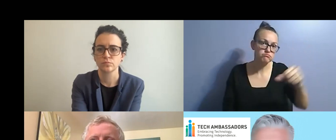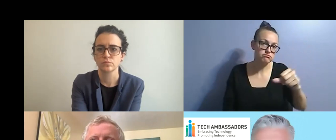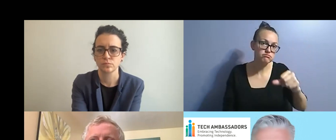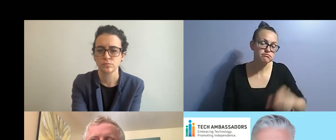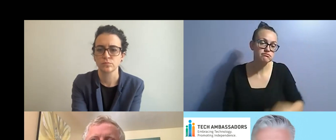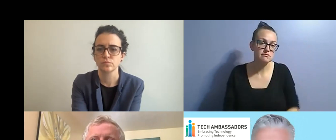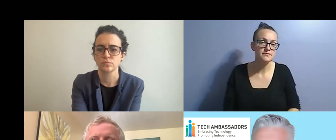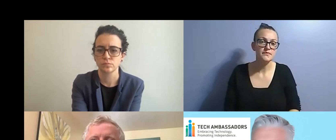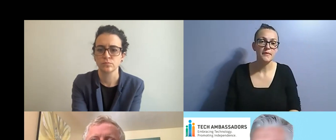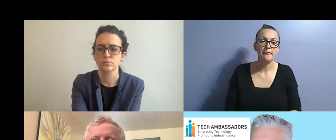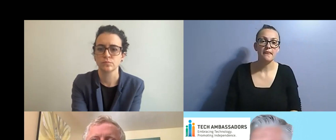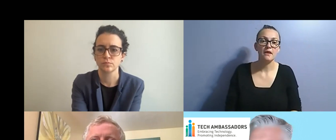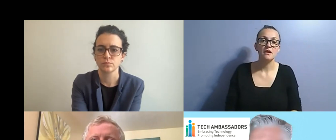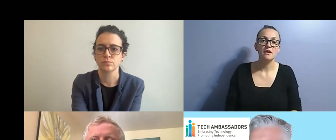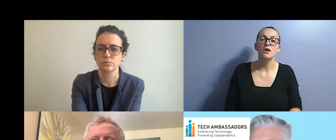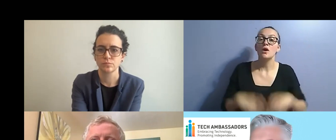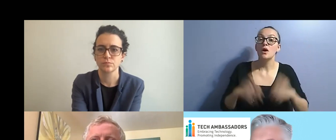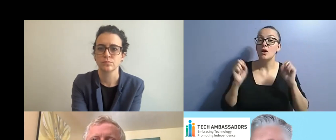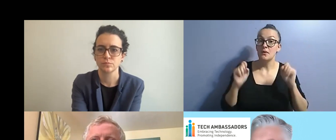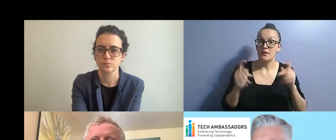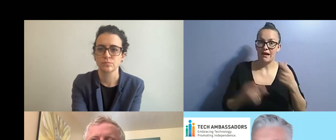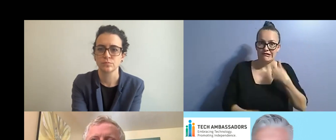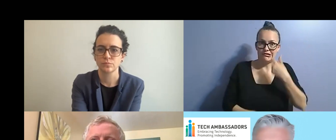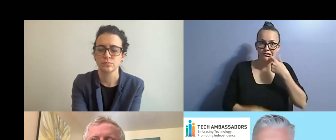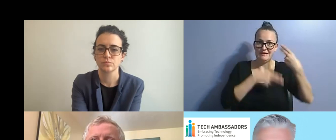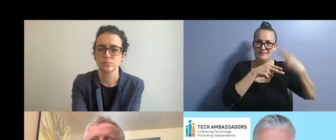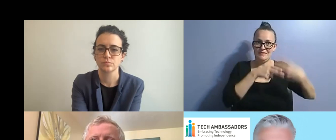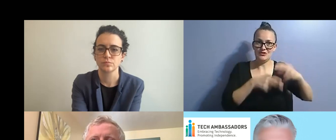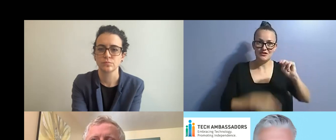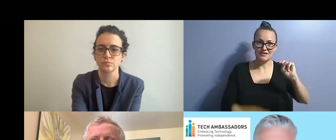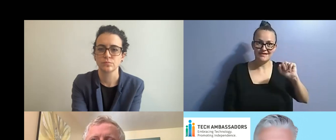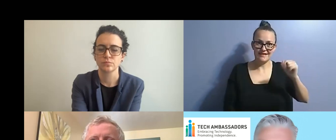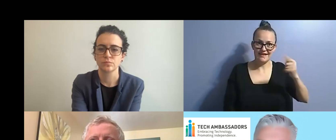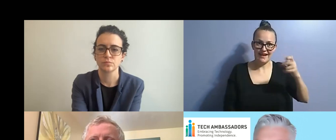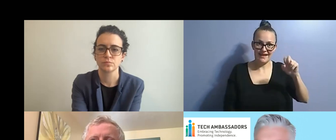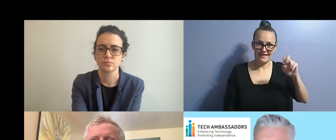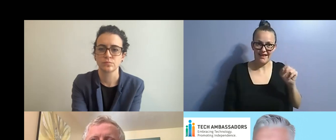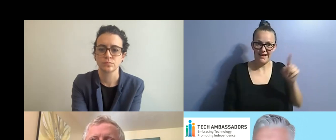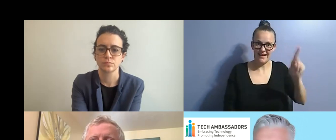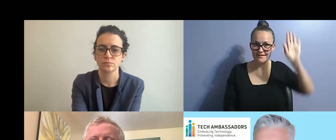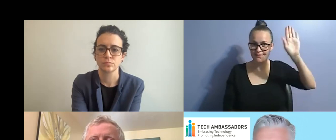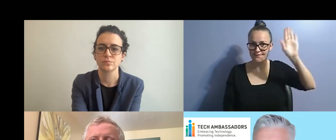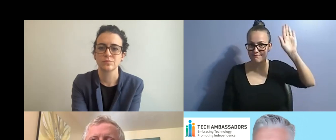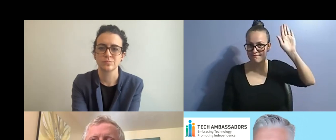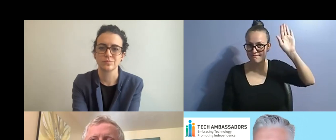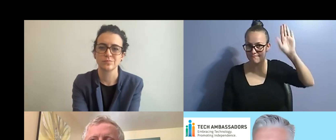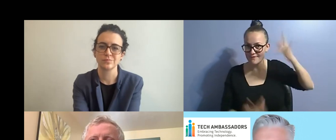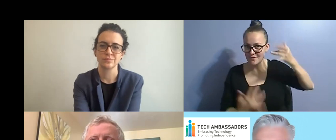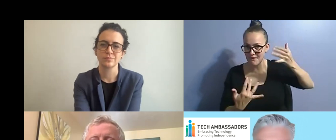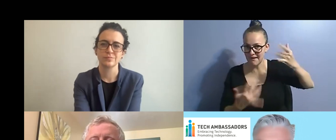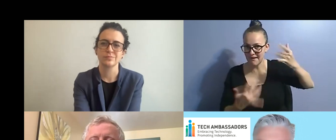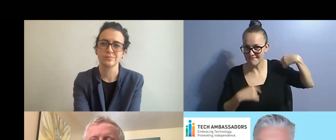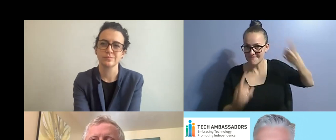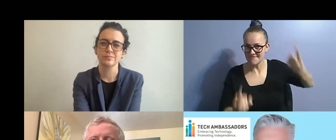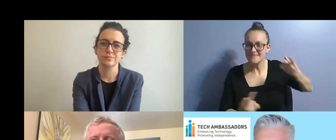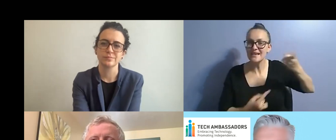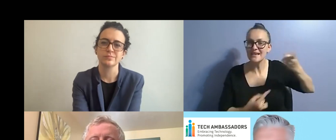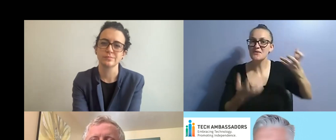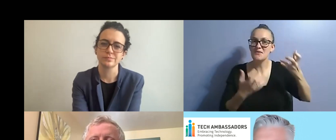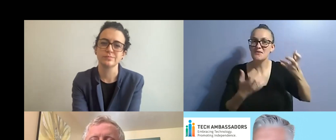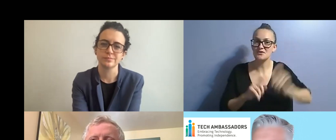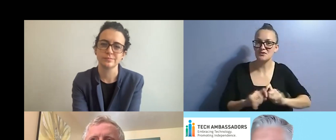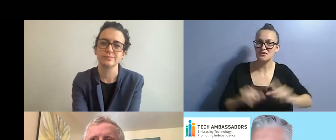Since we brought up Nathan, looks like Nathan's had his hand raised for a while. He would like to come on